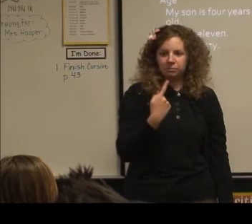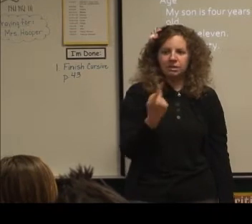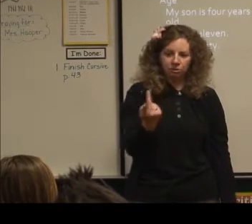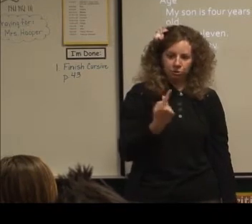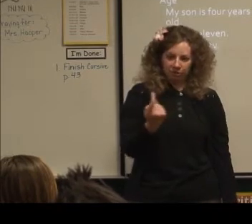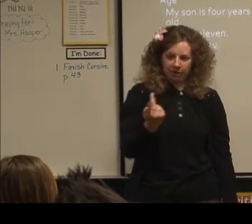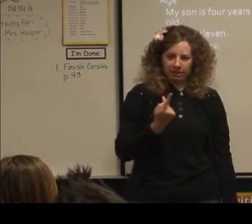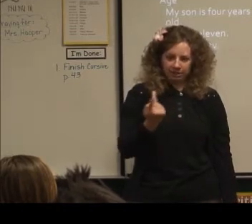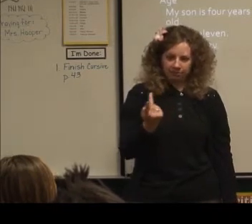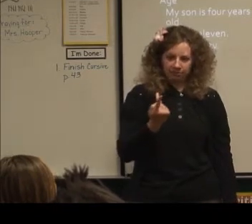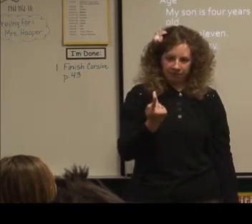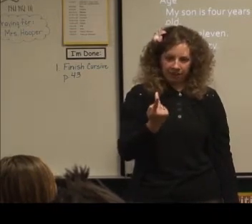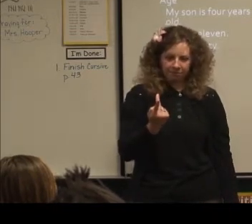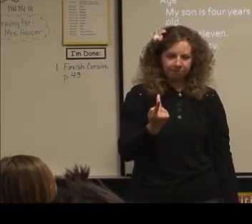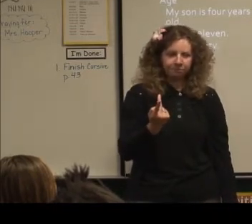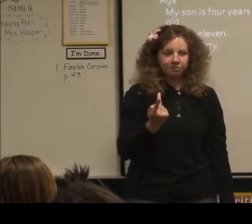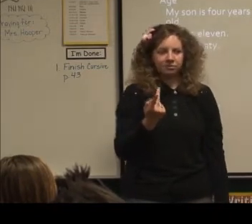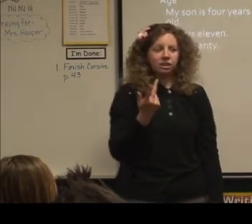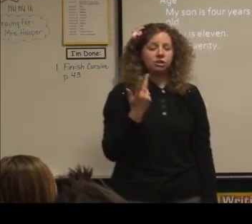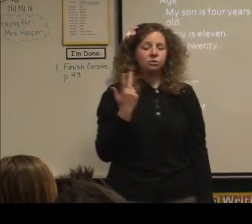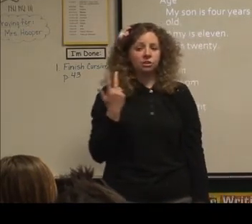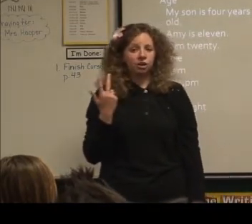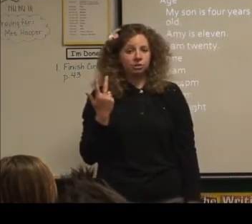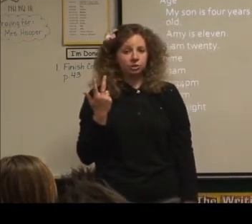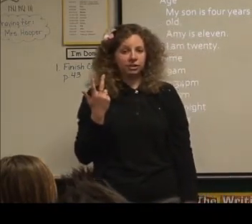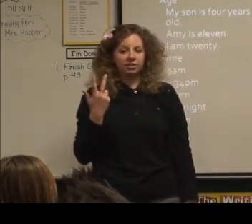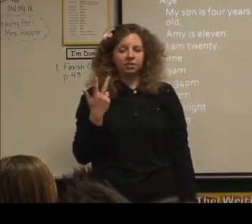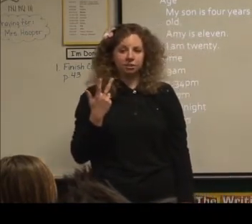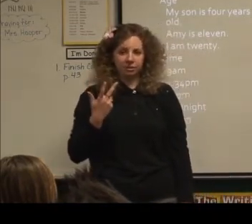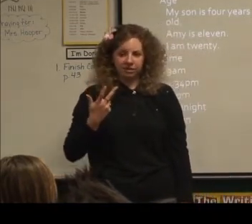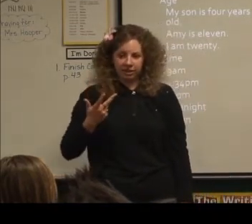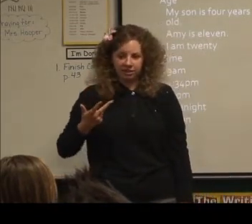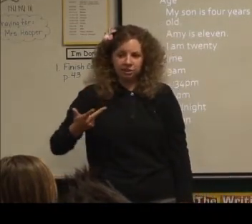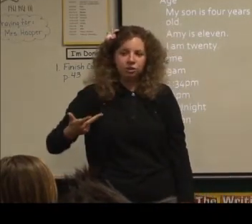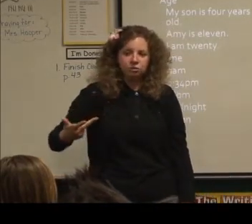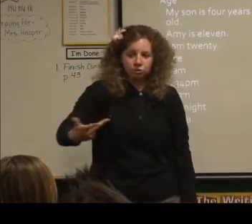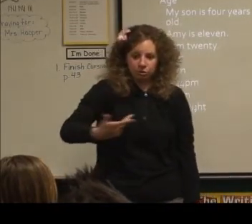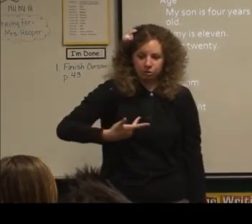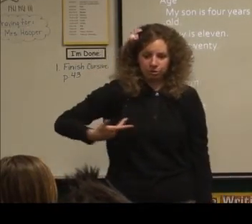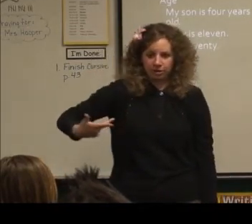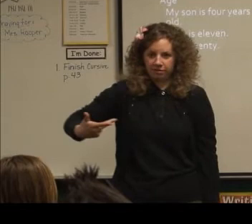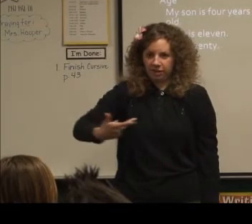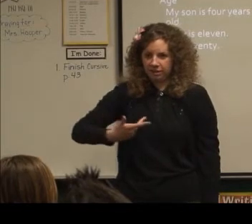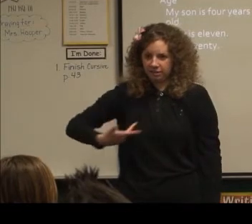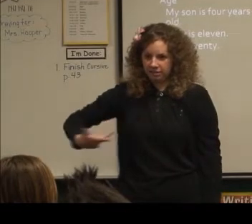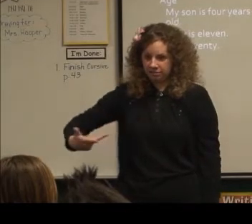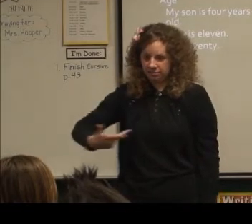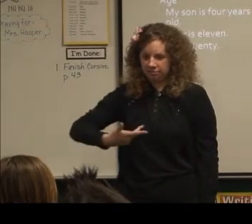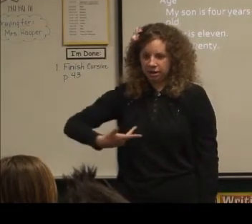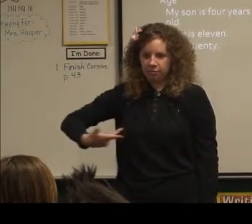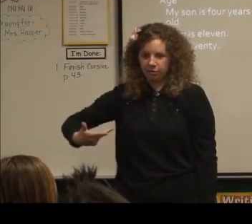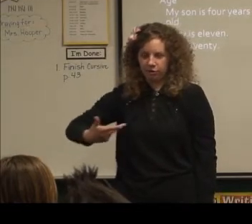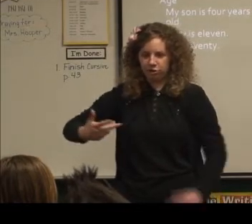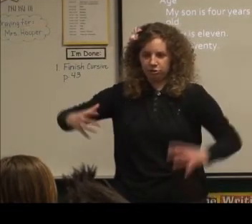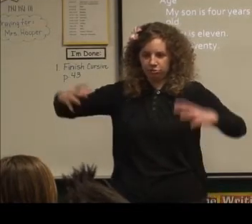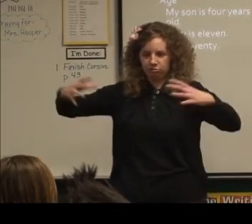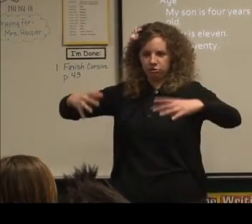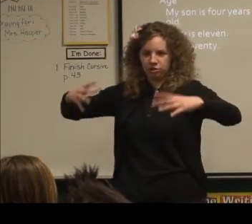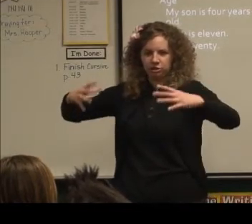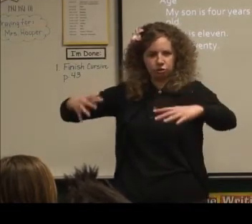the 2 of us, okay? You can also do it the 3 of us. So the 3 of us, I'm referring to just this group